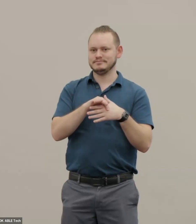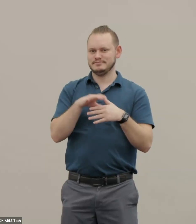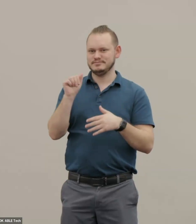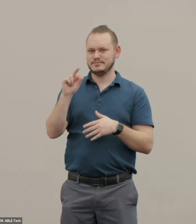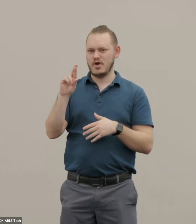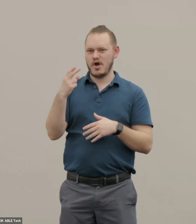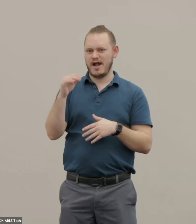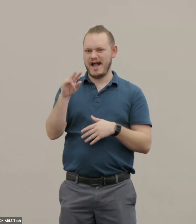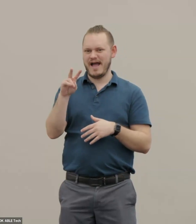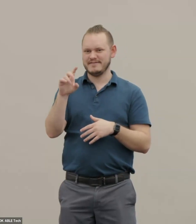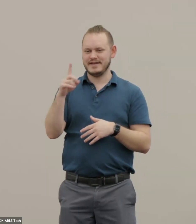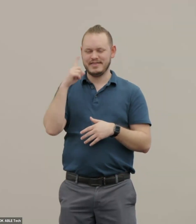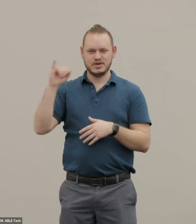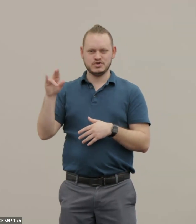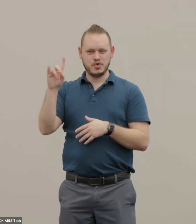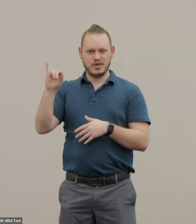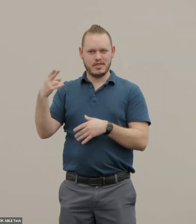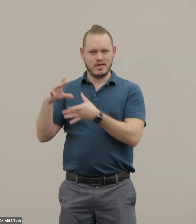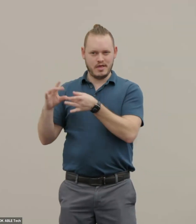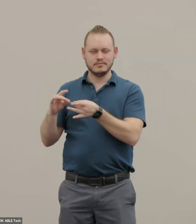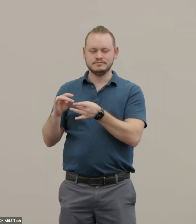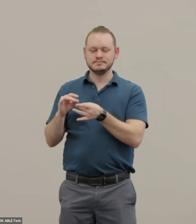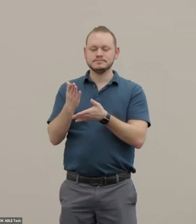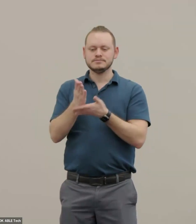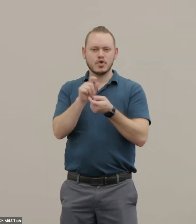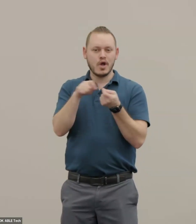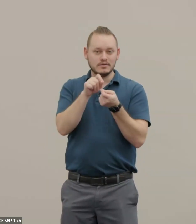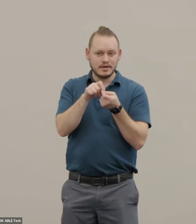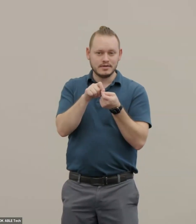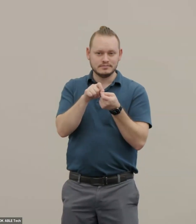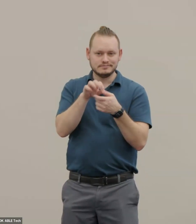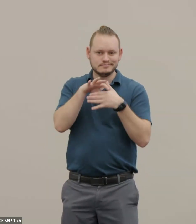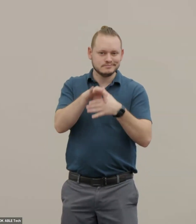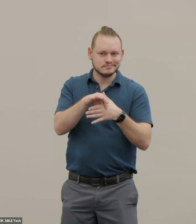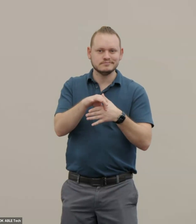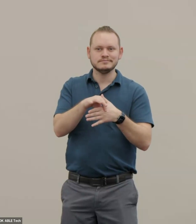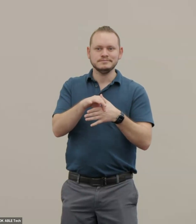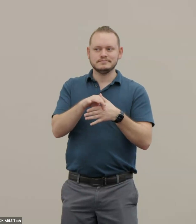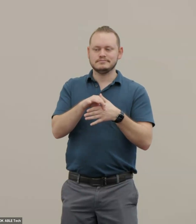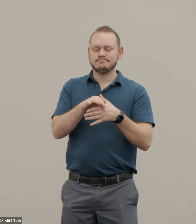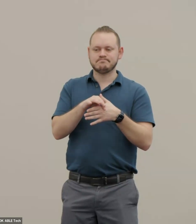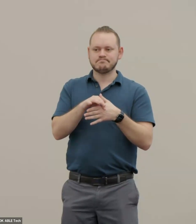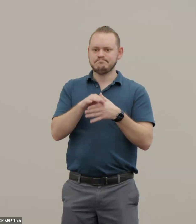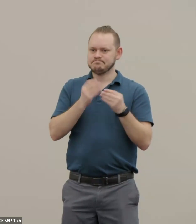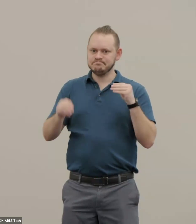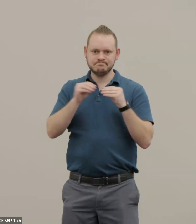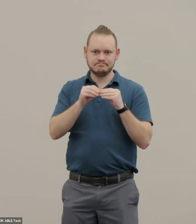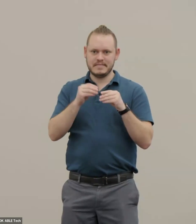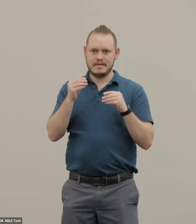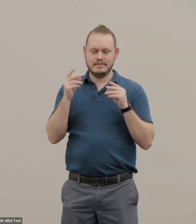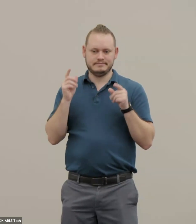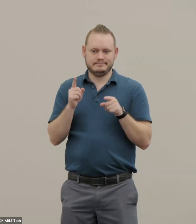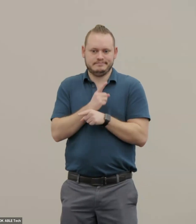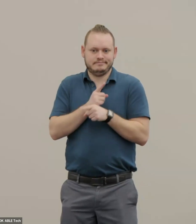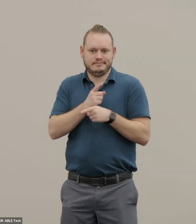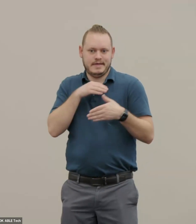who mentioned this. She had said that, certain content that is no longer actively accessed